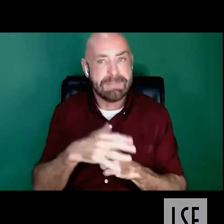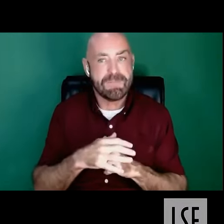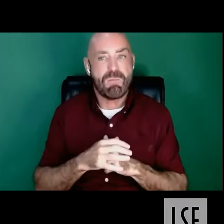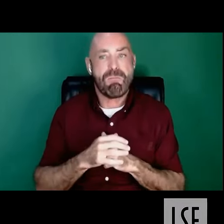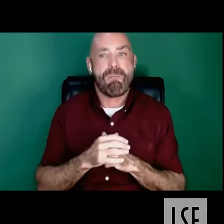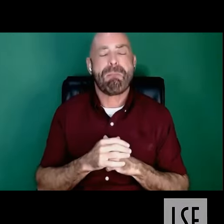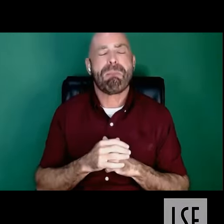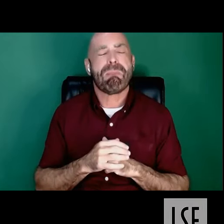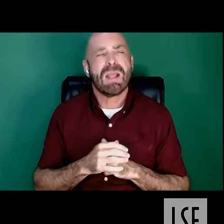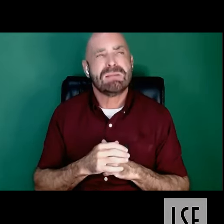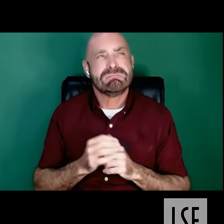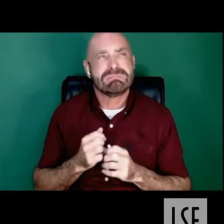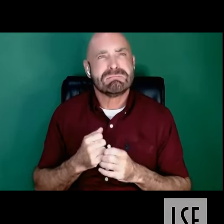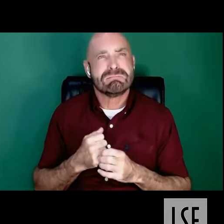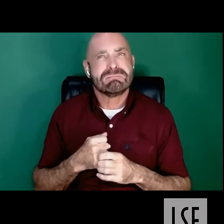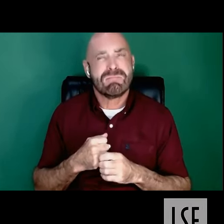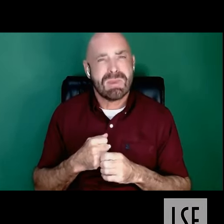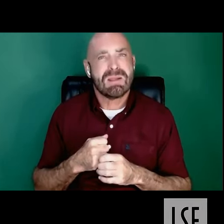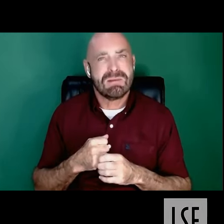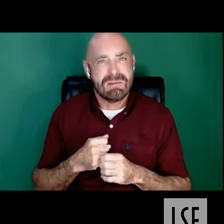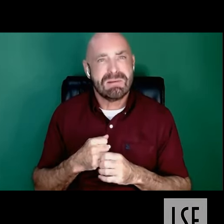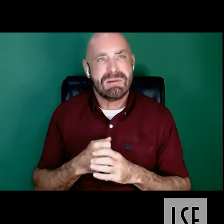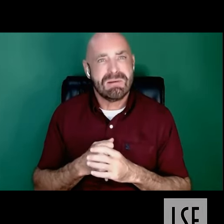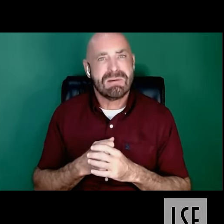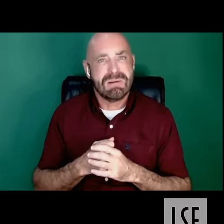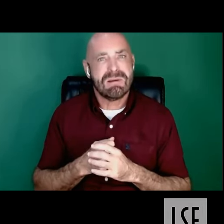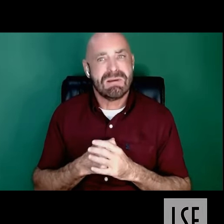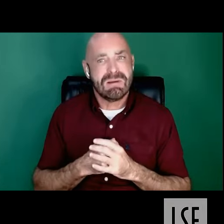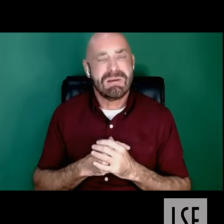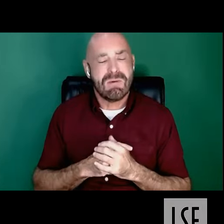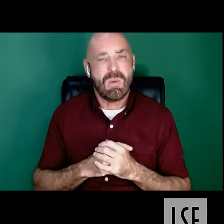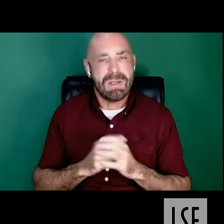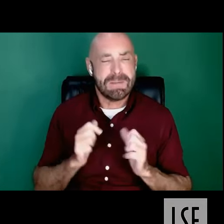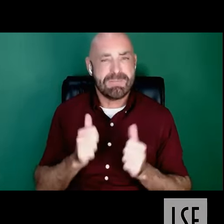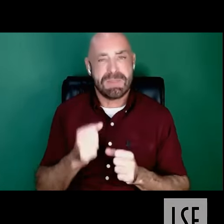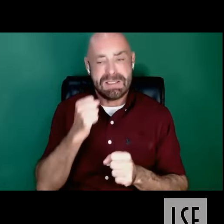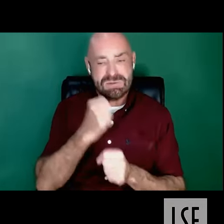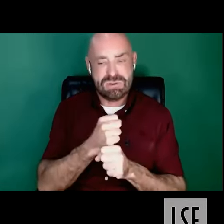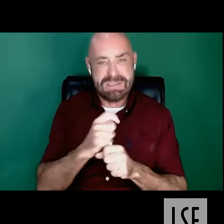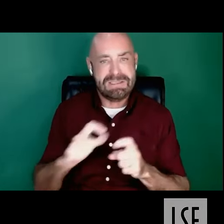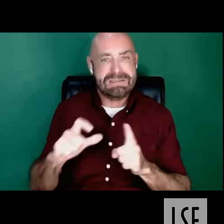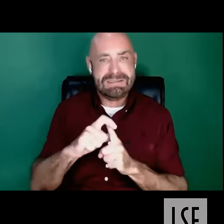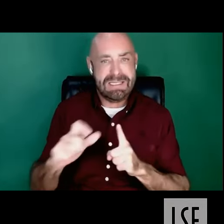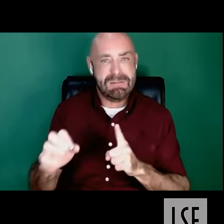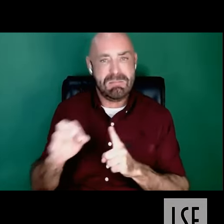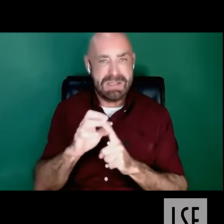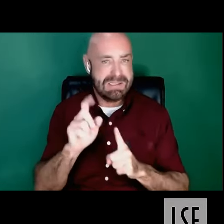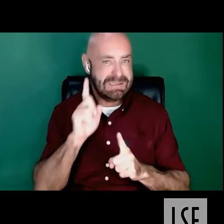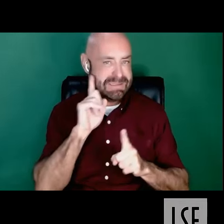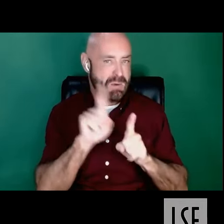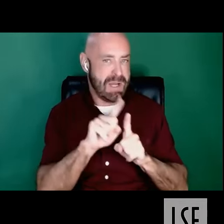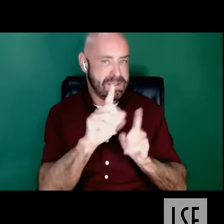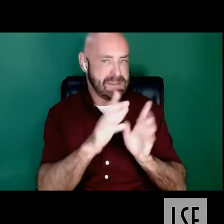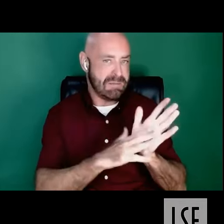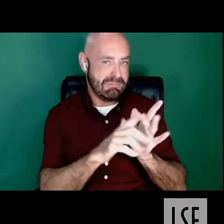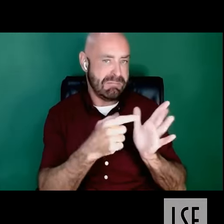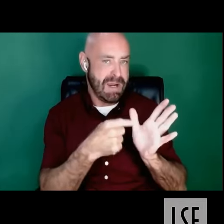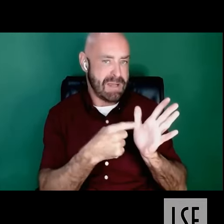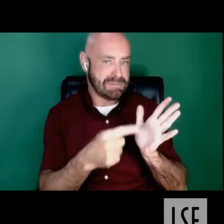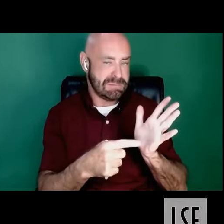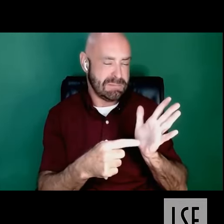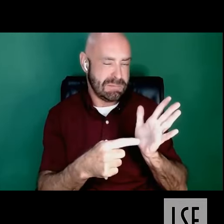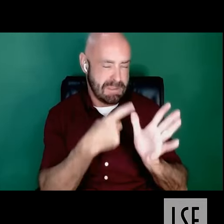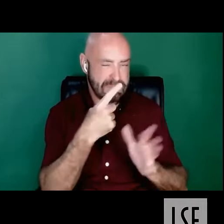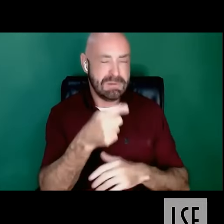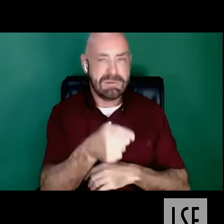Okay, again, three personally. I think the GDP question sounds very much yours, Miatta. Should we go to you first for that one? Yeah,